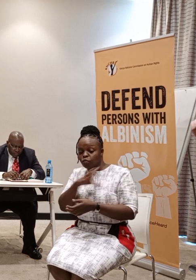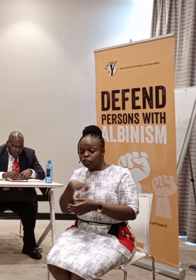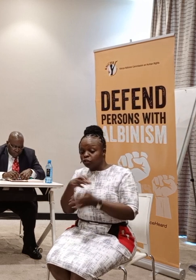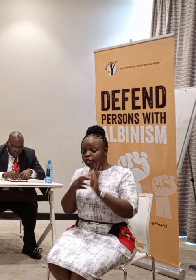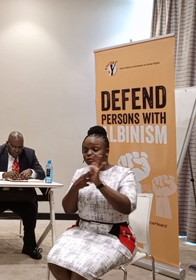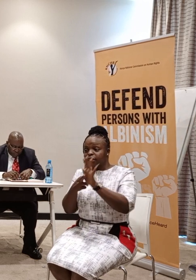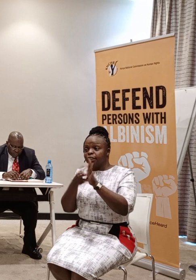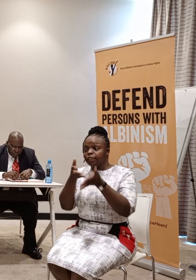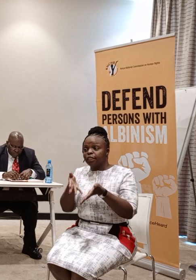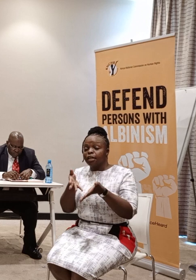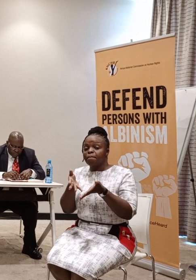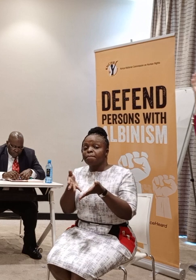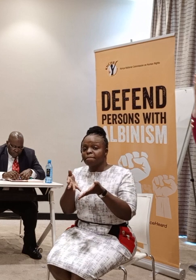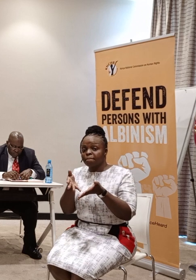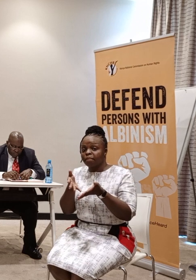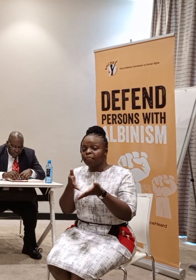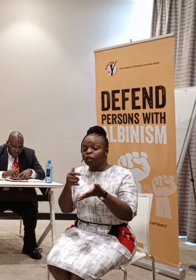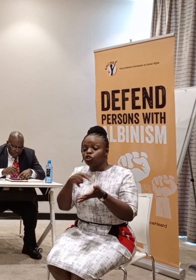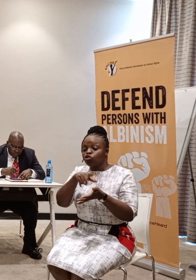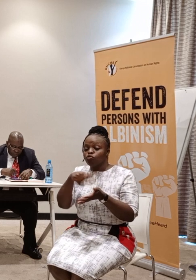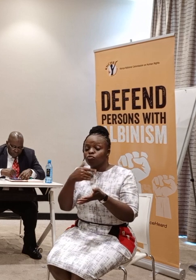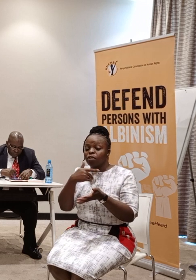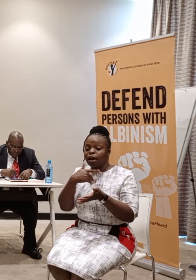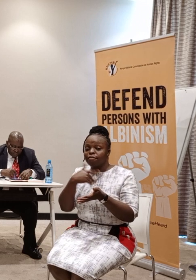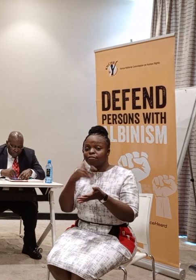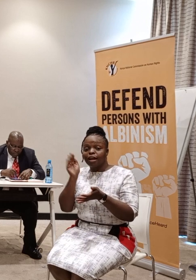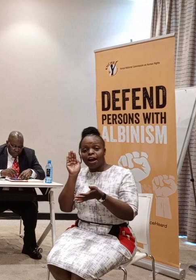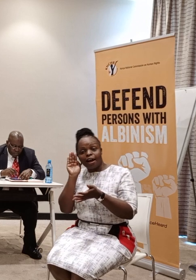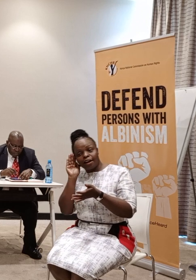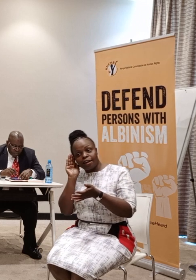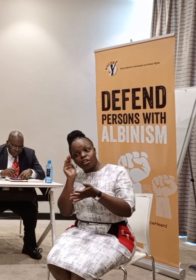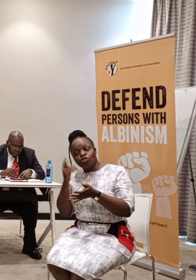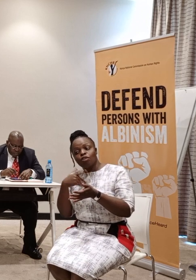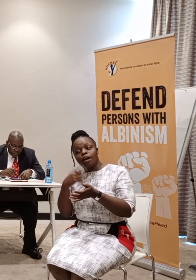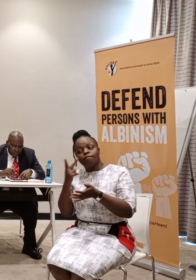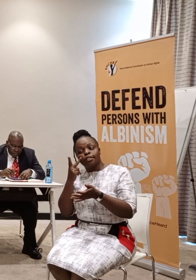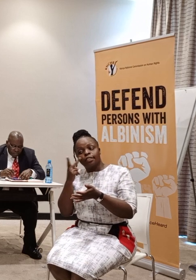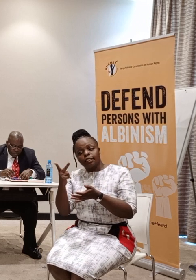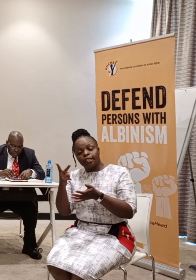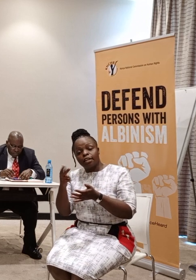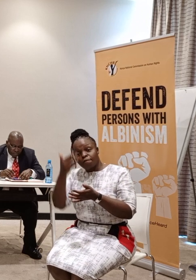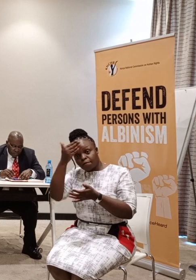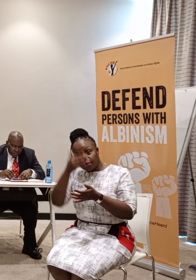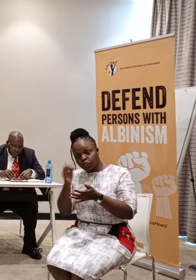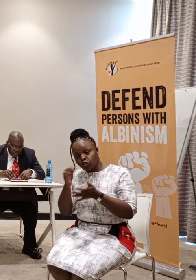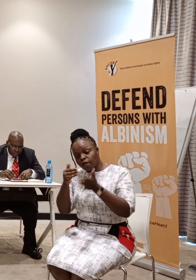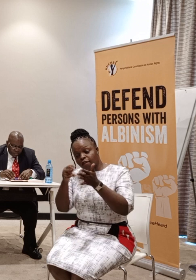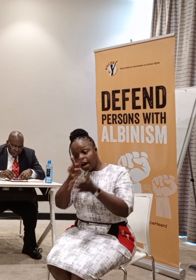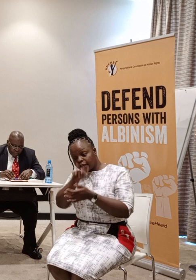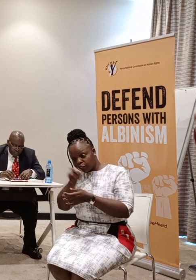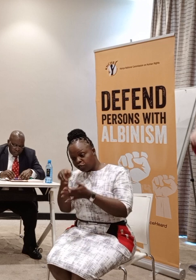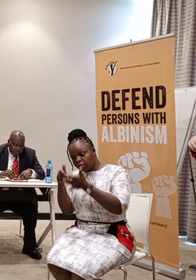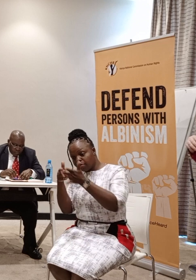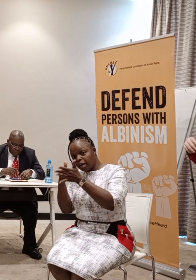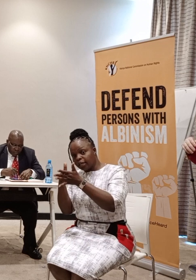here. You have heard, you have seen the face of the attitudinal barriers that persons